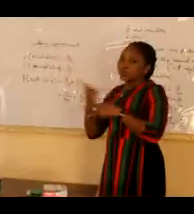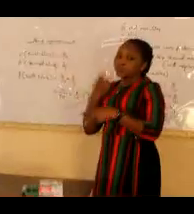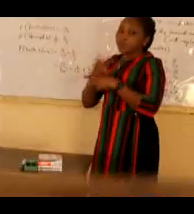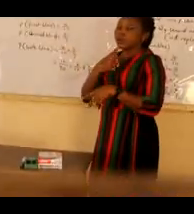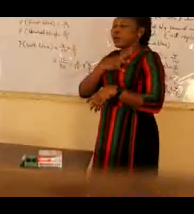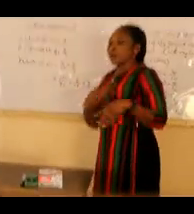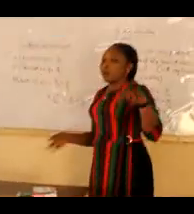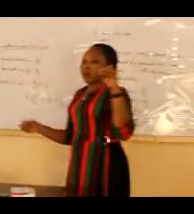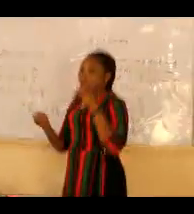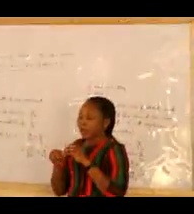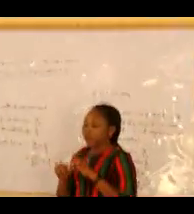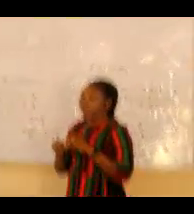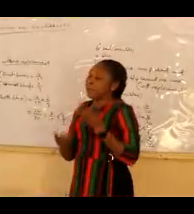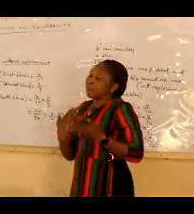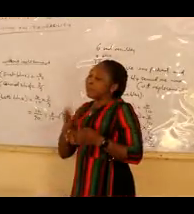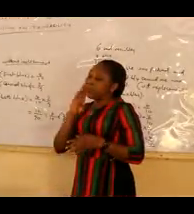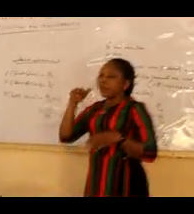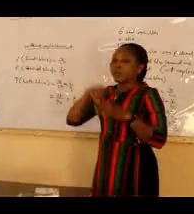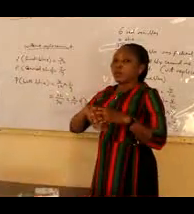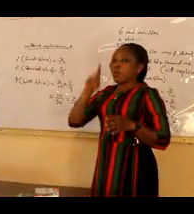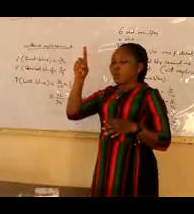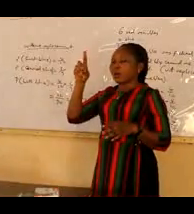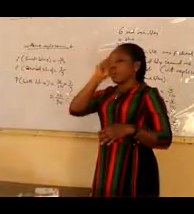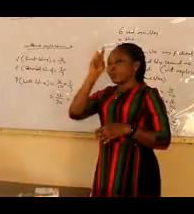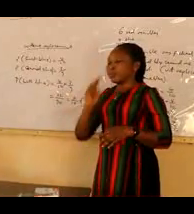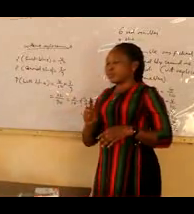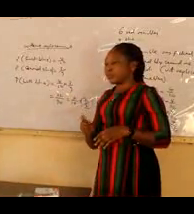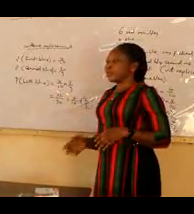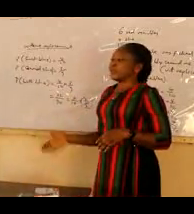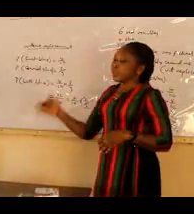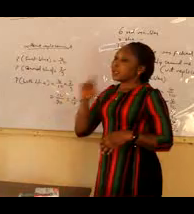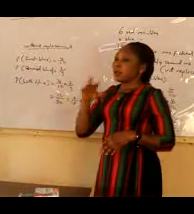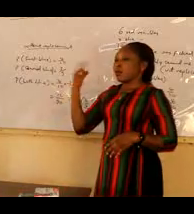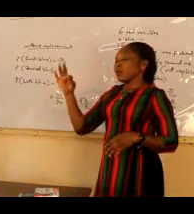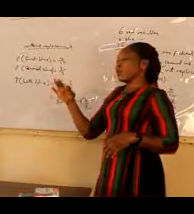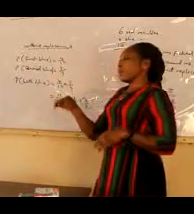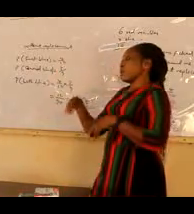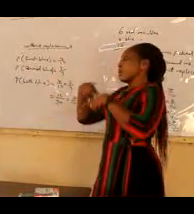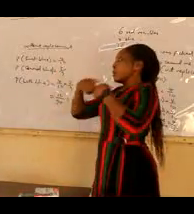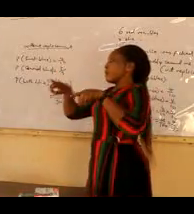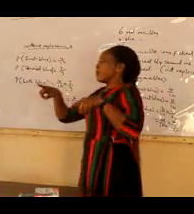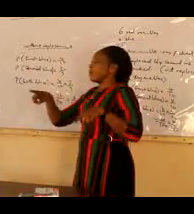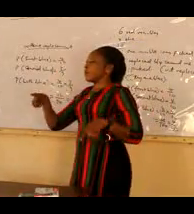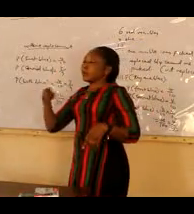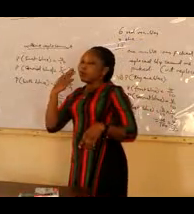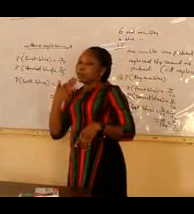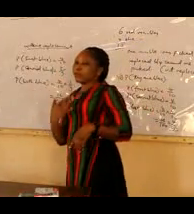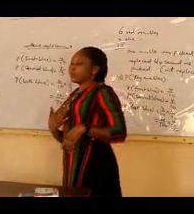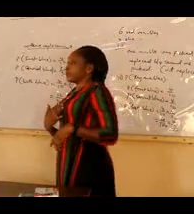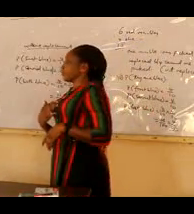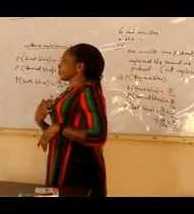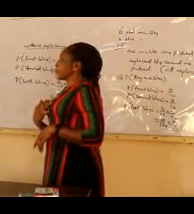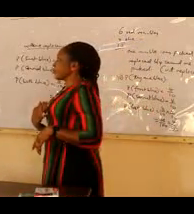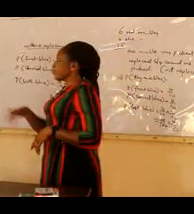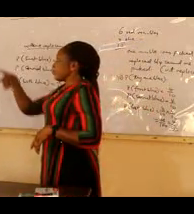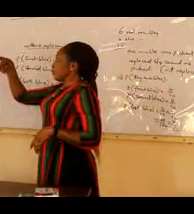addition law will be in one question. They are of different color. First, different color.